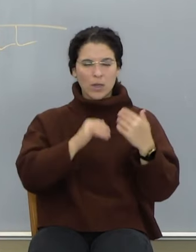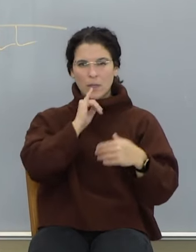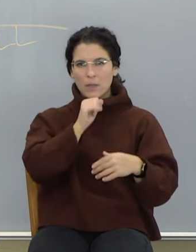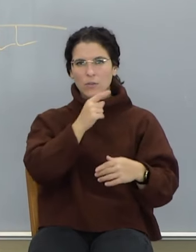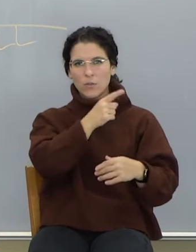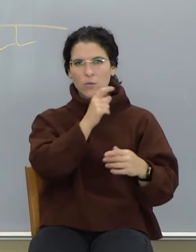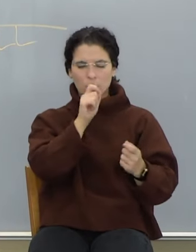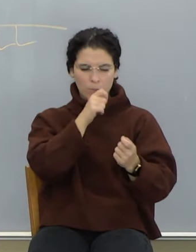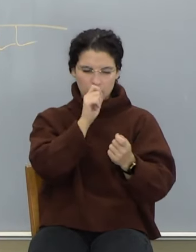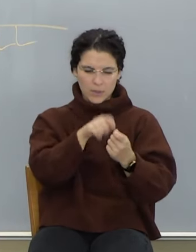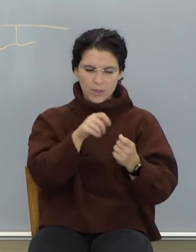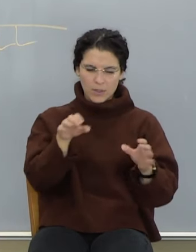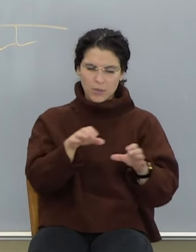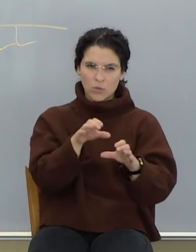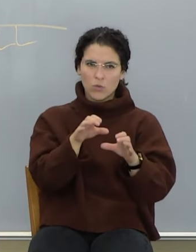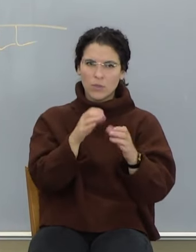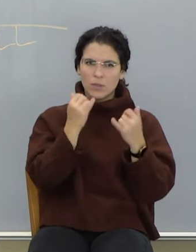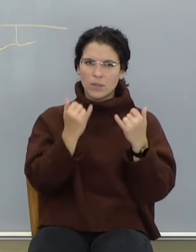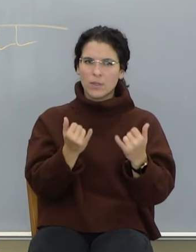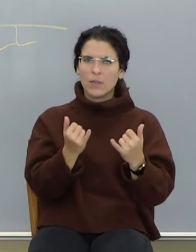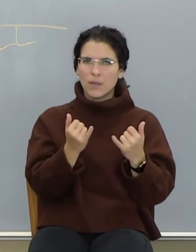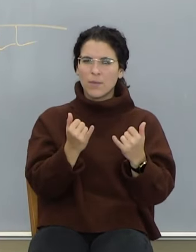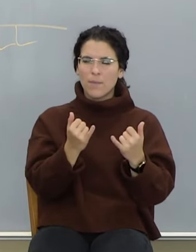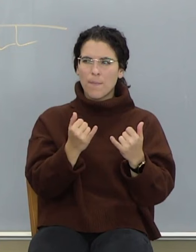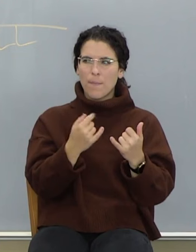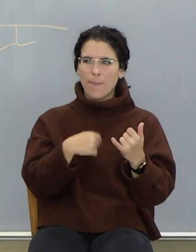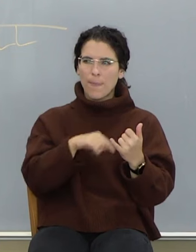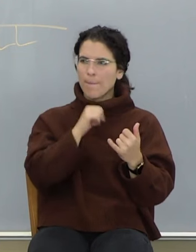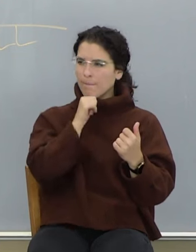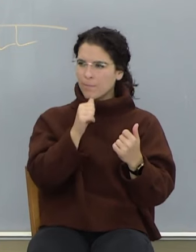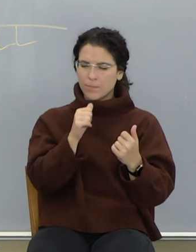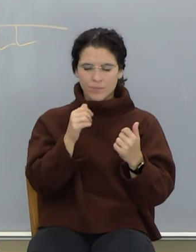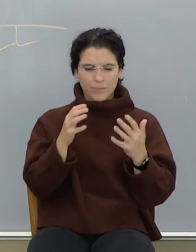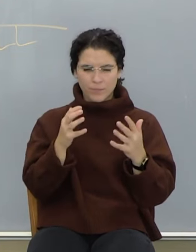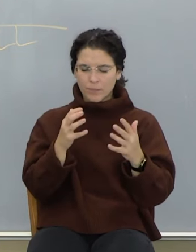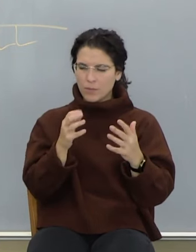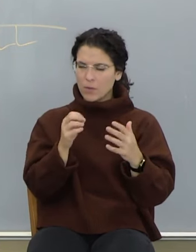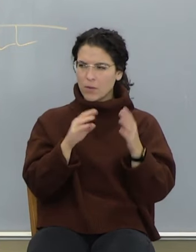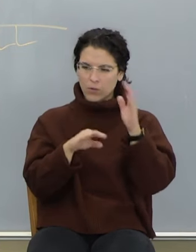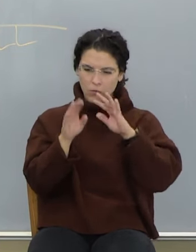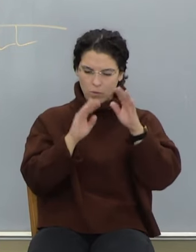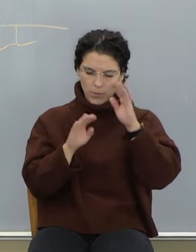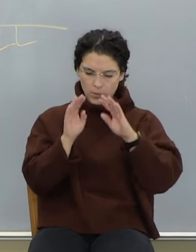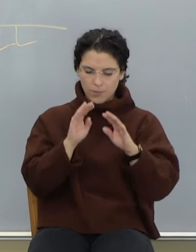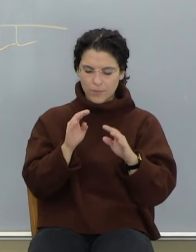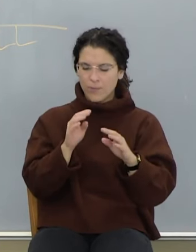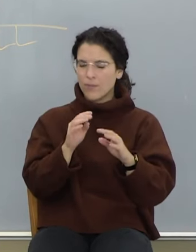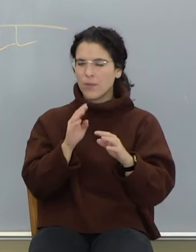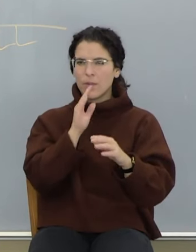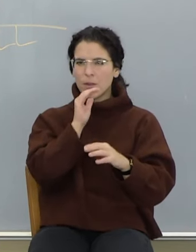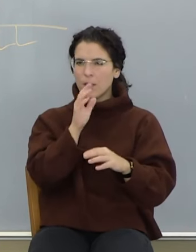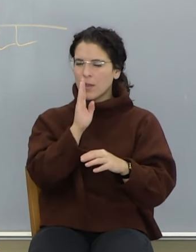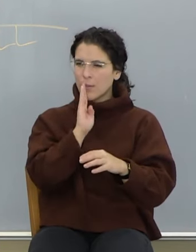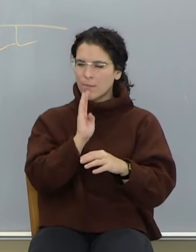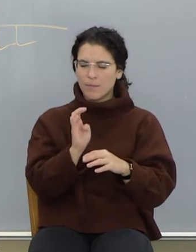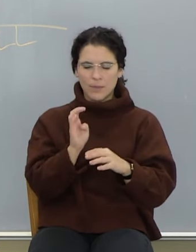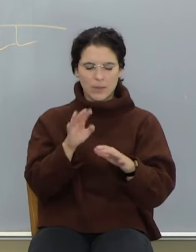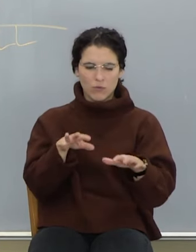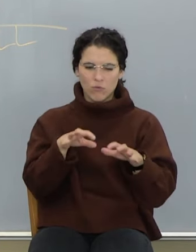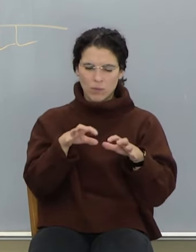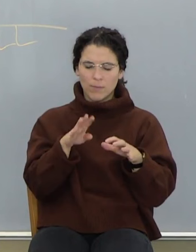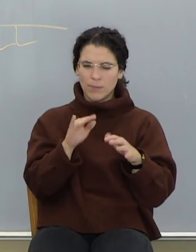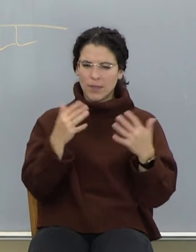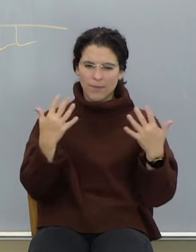are precisely doing today. May we not be shaken or troubled. May we not be gripped